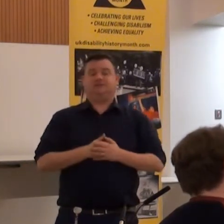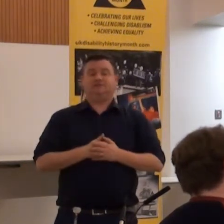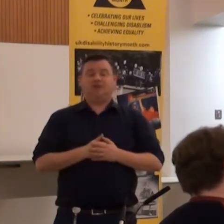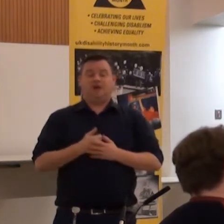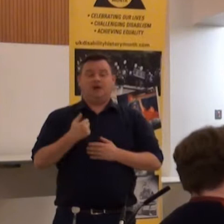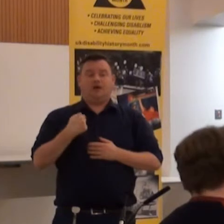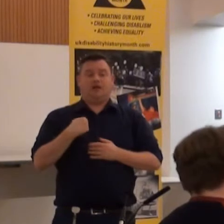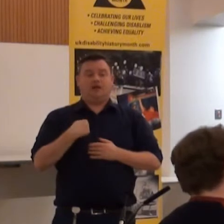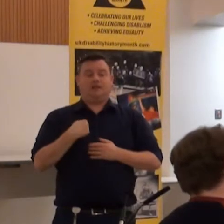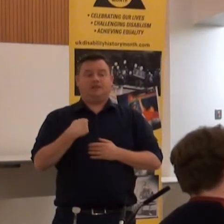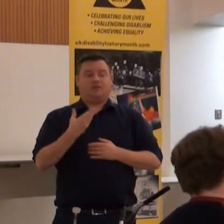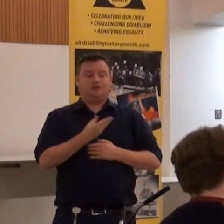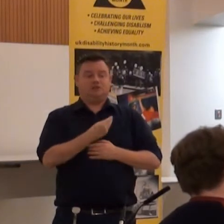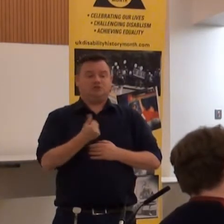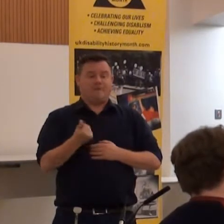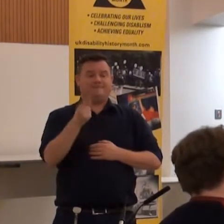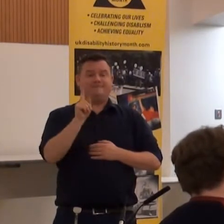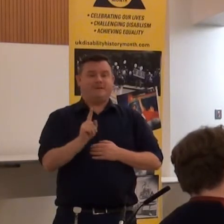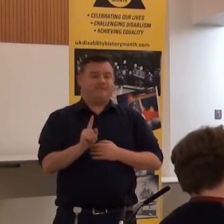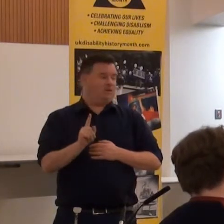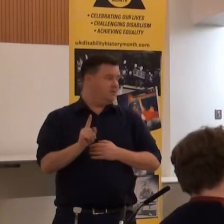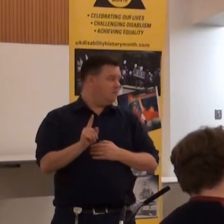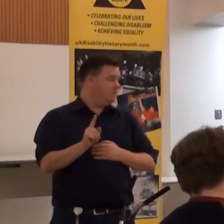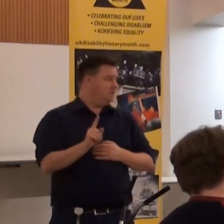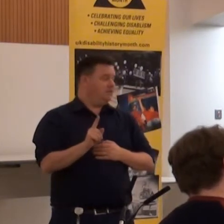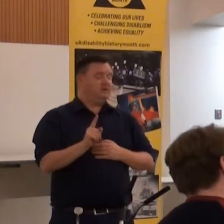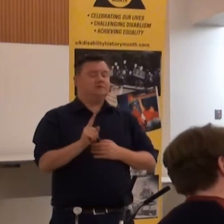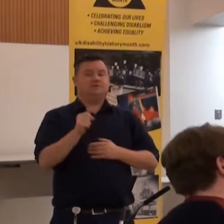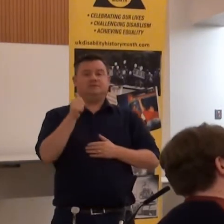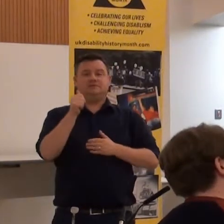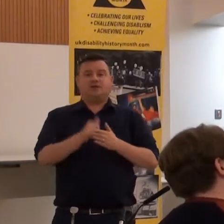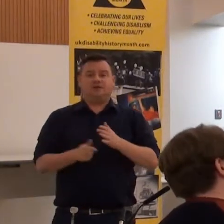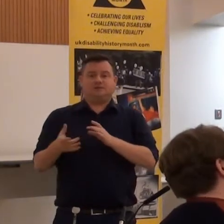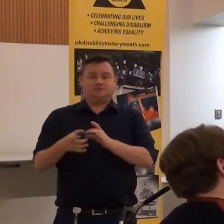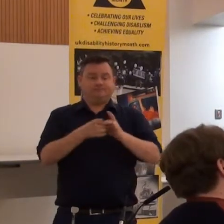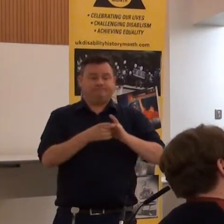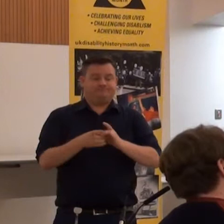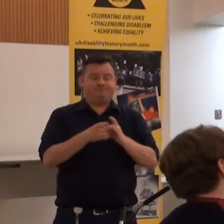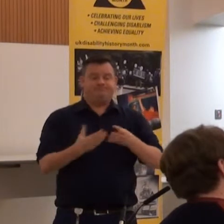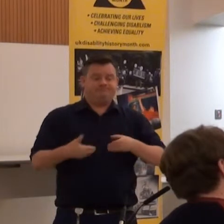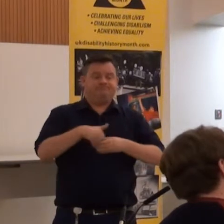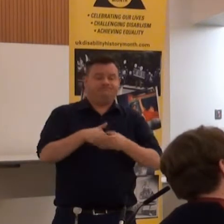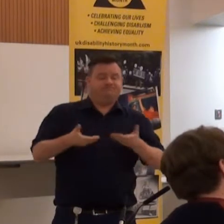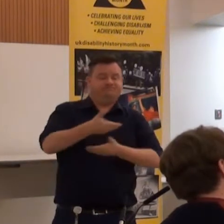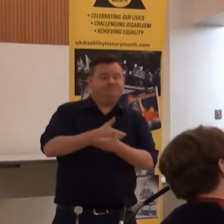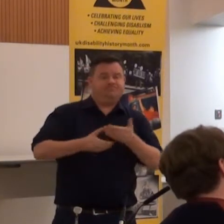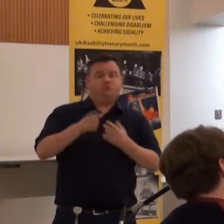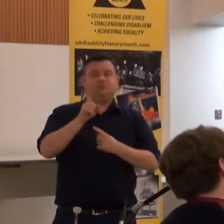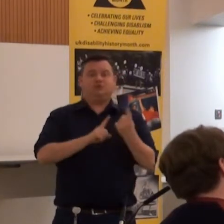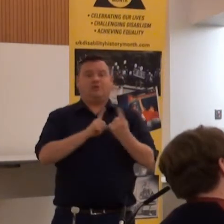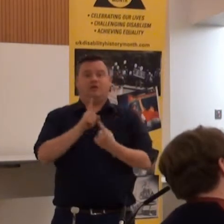like there were some people, and it was disabled artists started to come together and talk to each